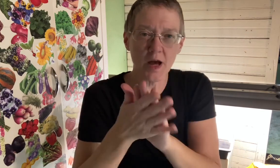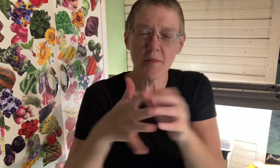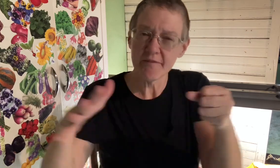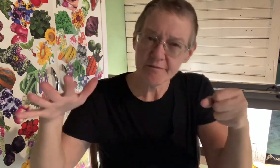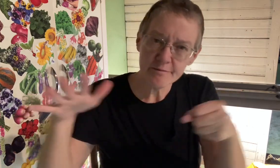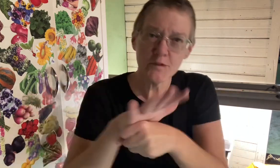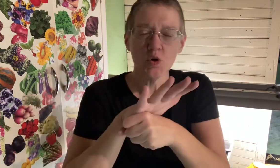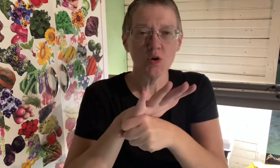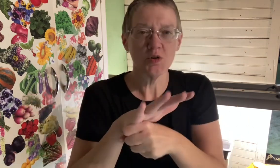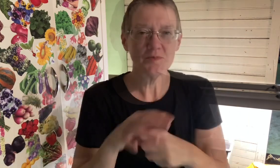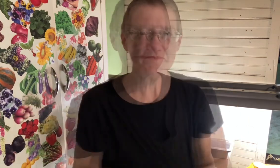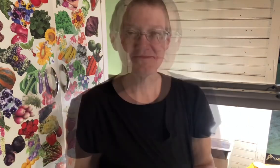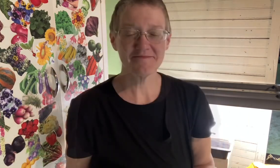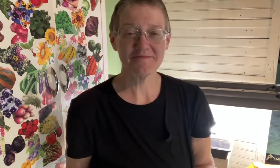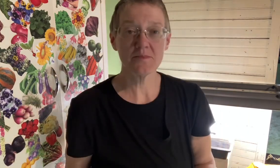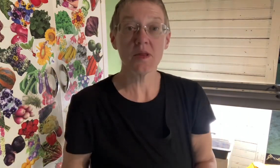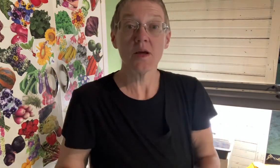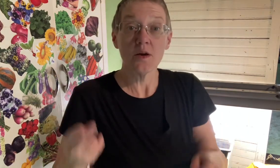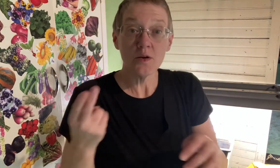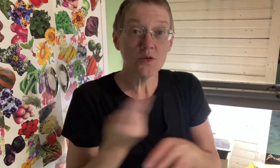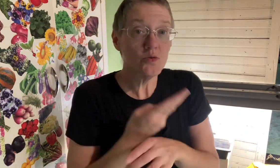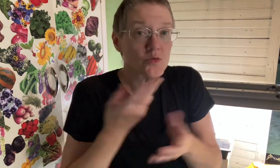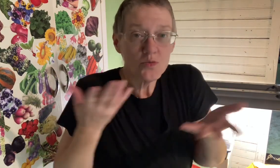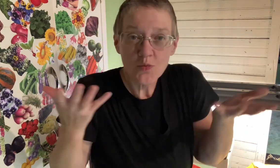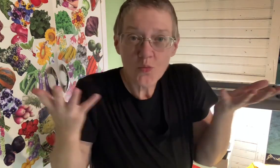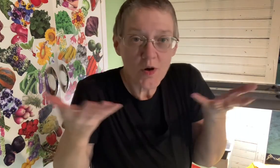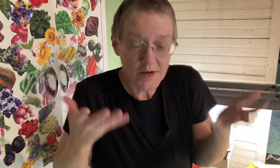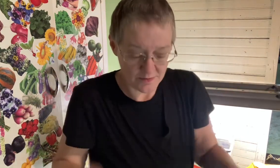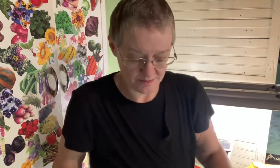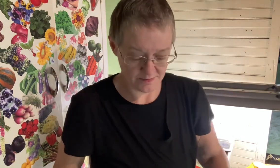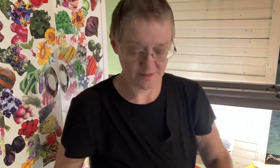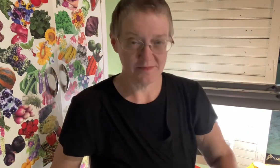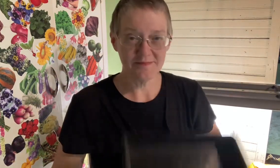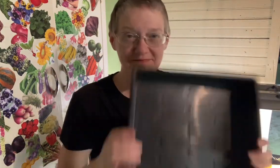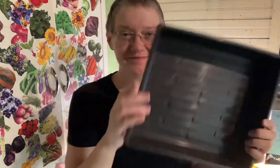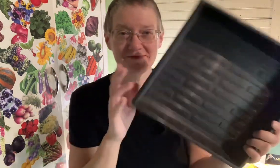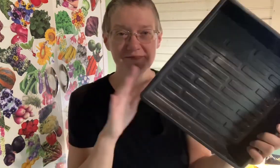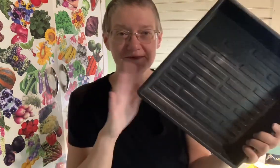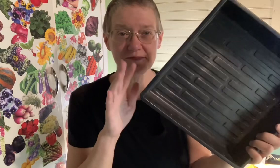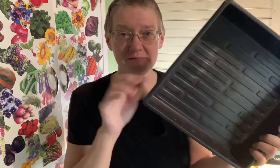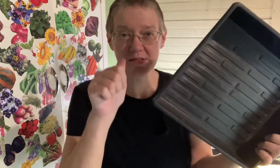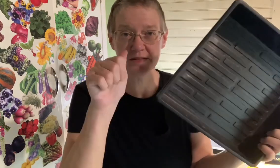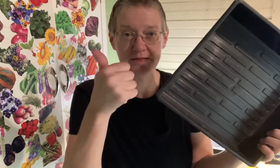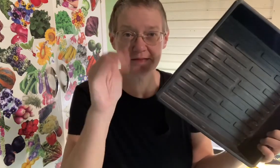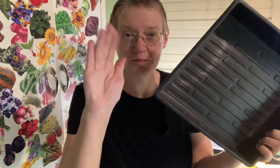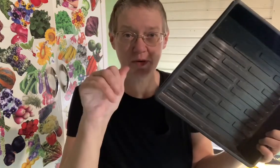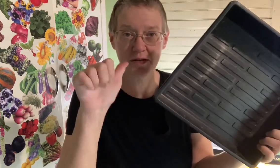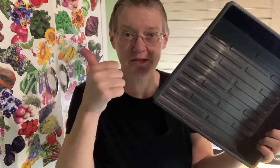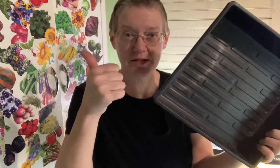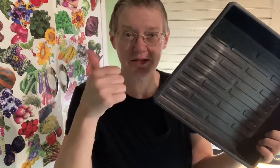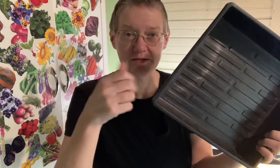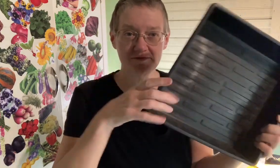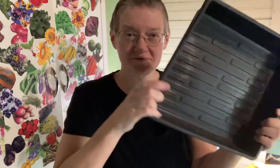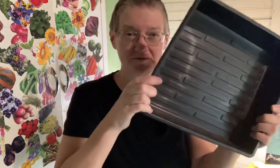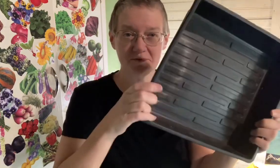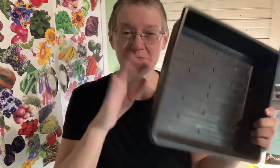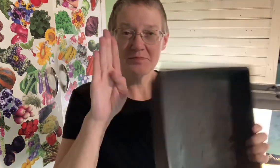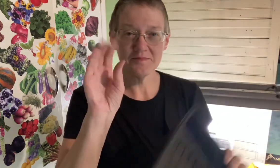to give them plenty of time to get big and bushy. And I'm going to use a 10 by 10